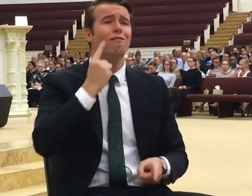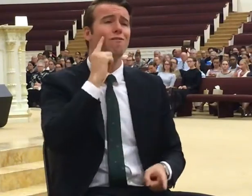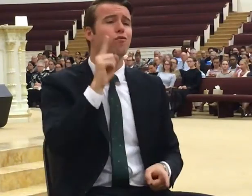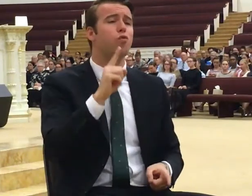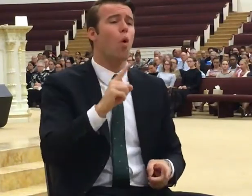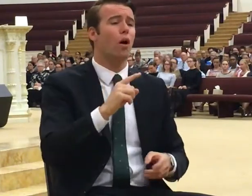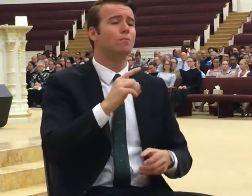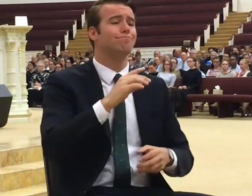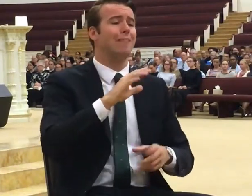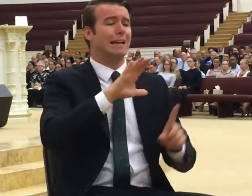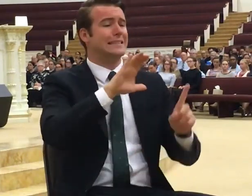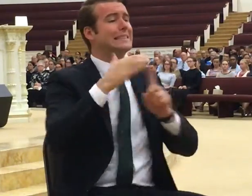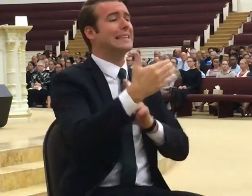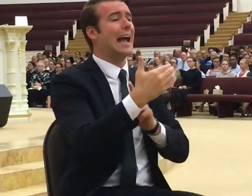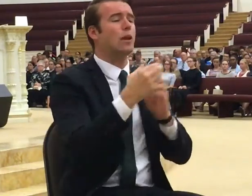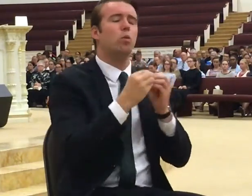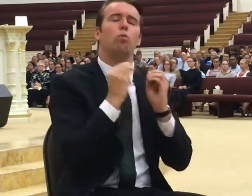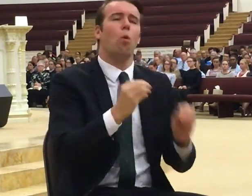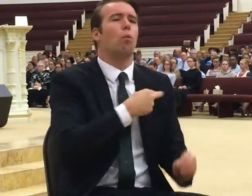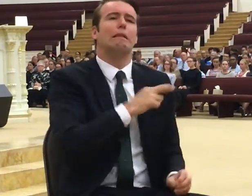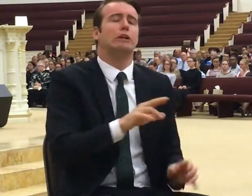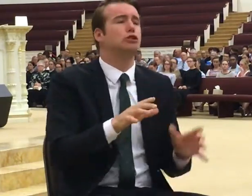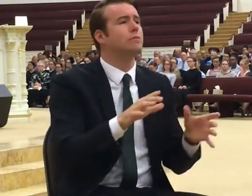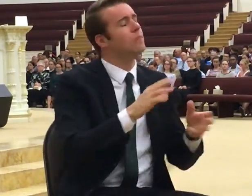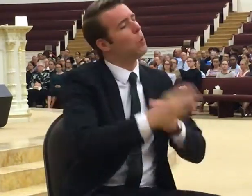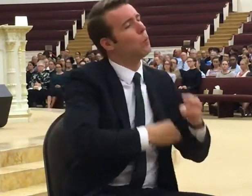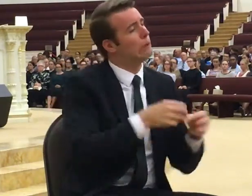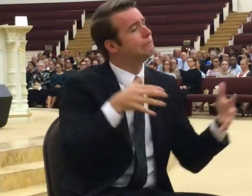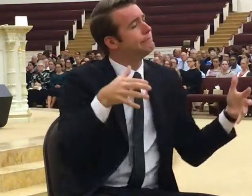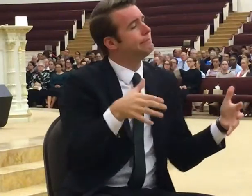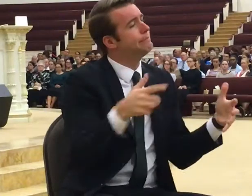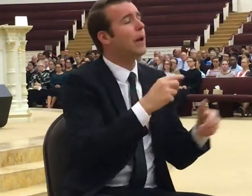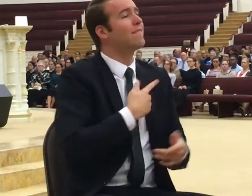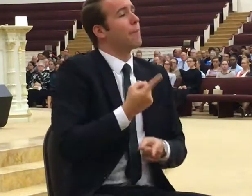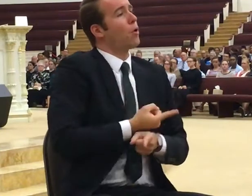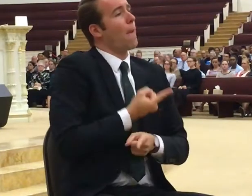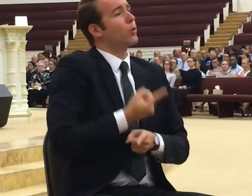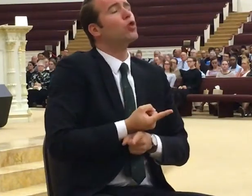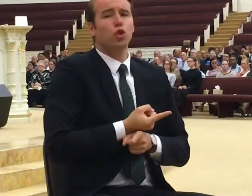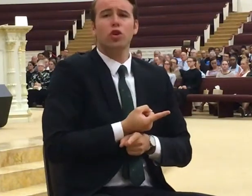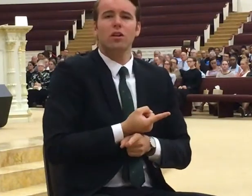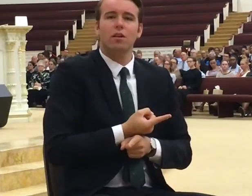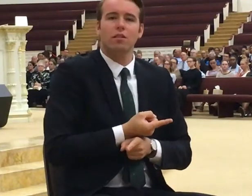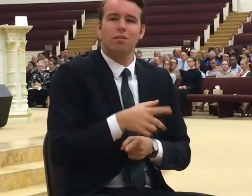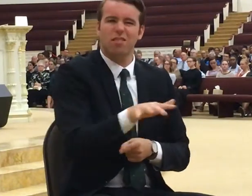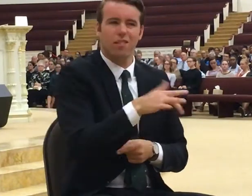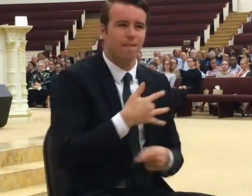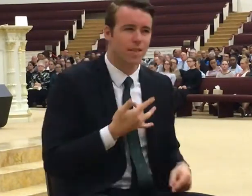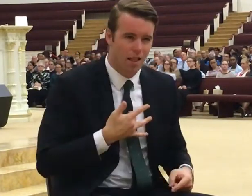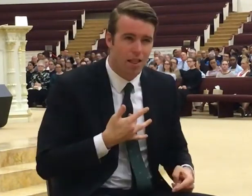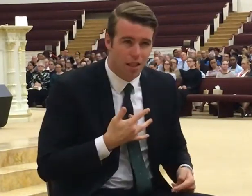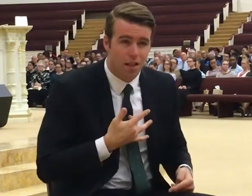secular society. It's now thought to be proper. That